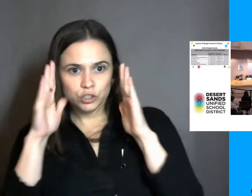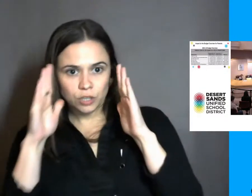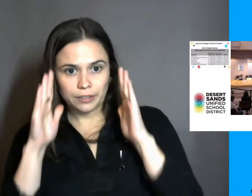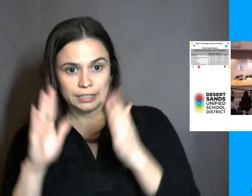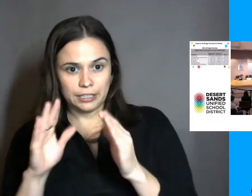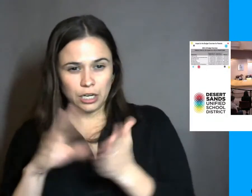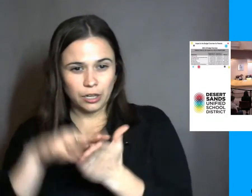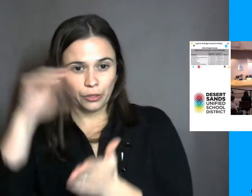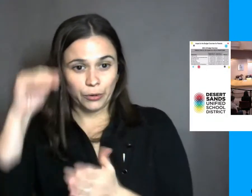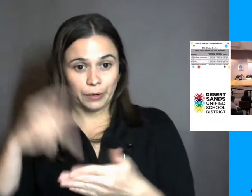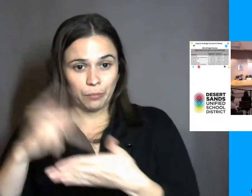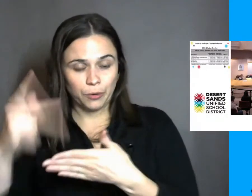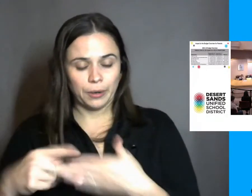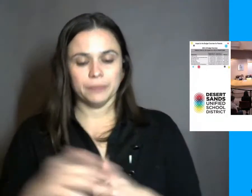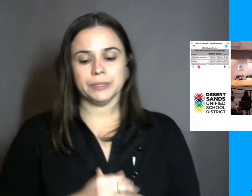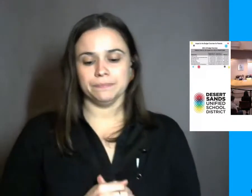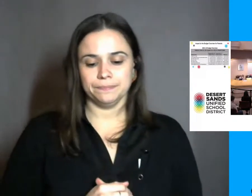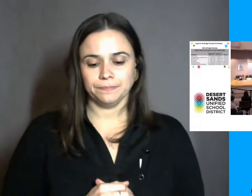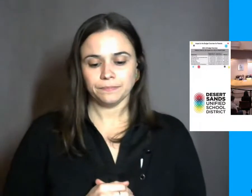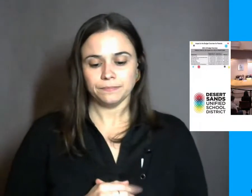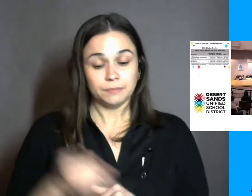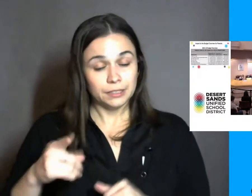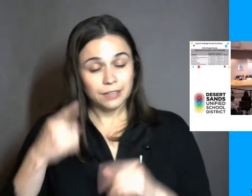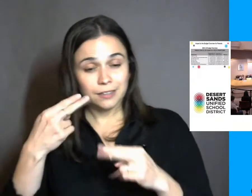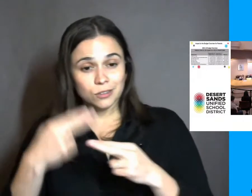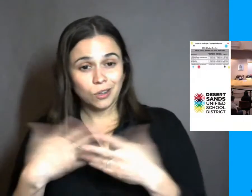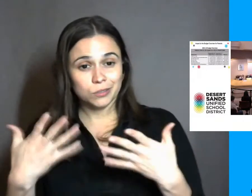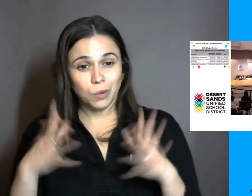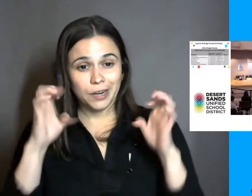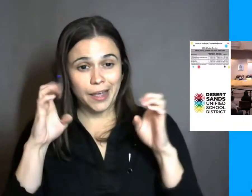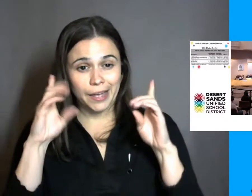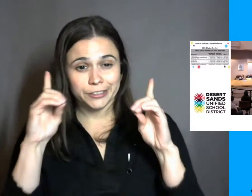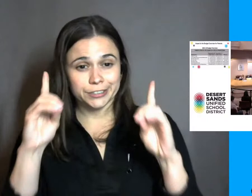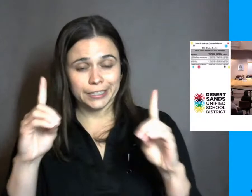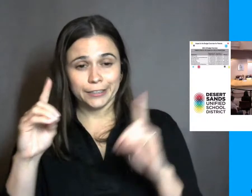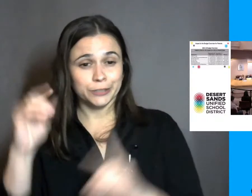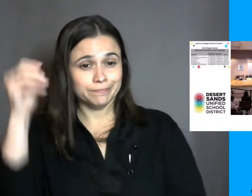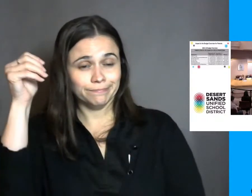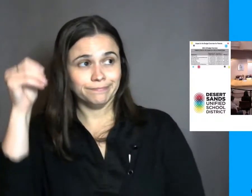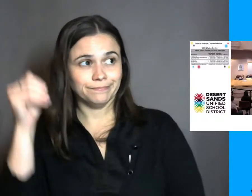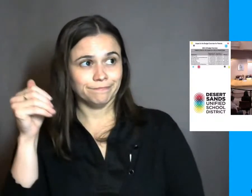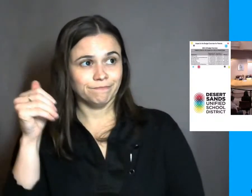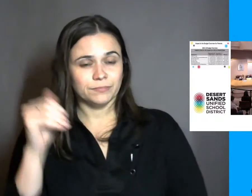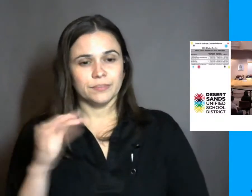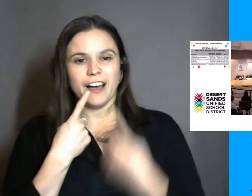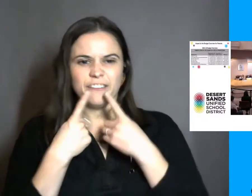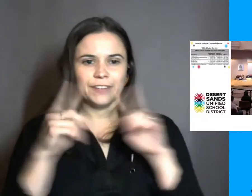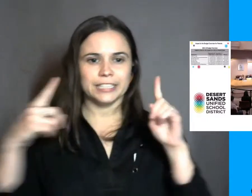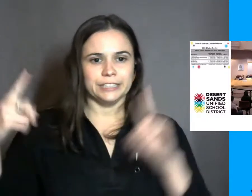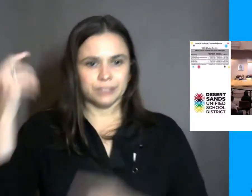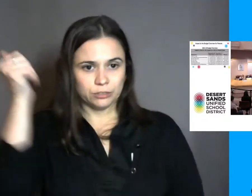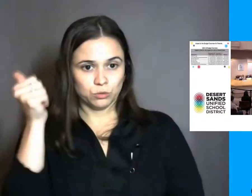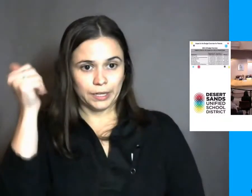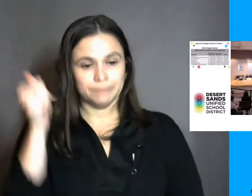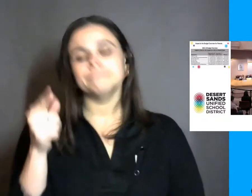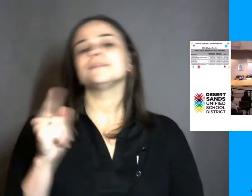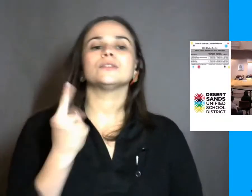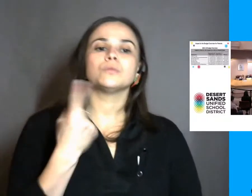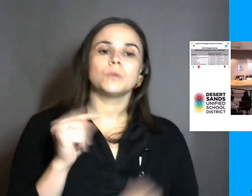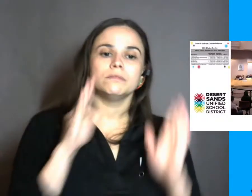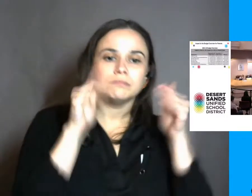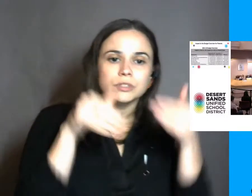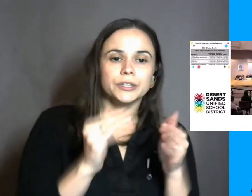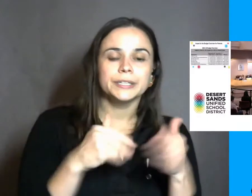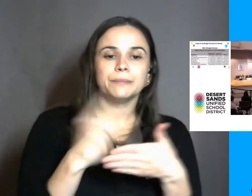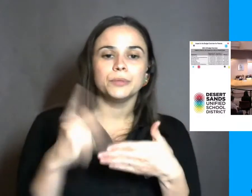as the Educator Effectiveness Block grants. That was about $10 million. Those are targeted programs. In